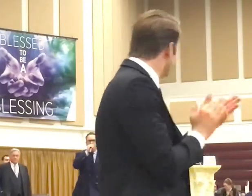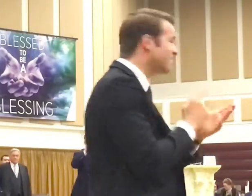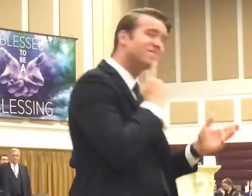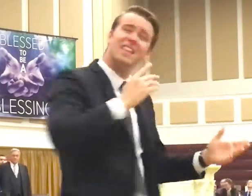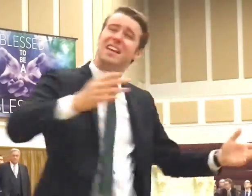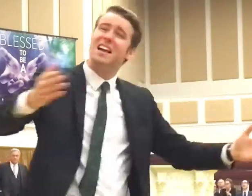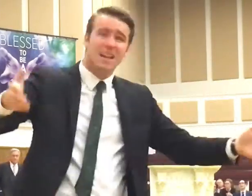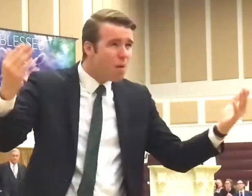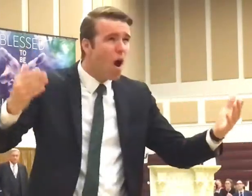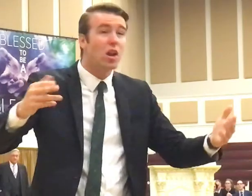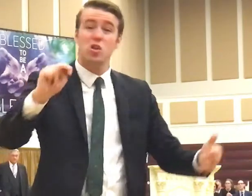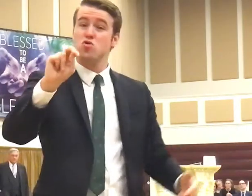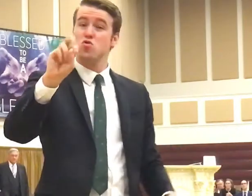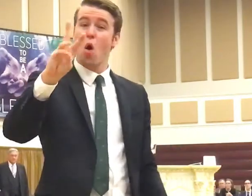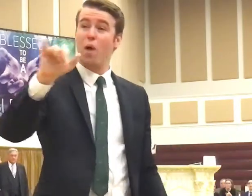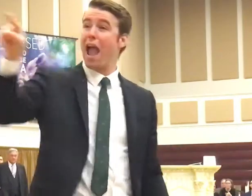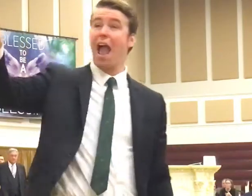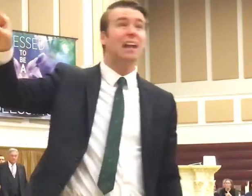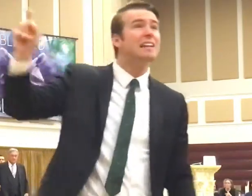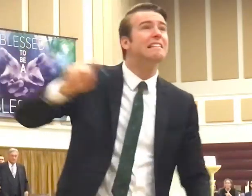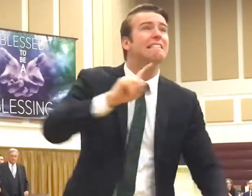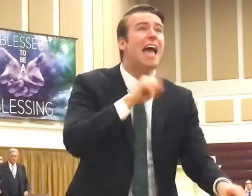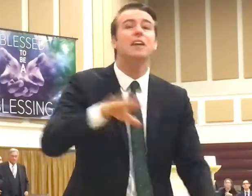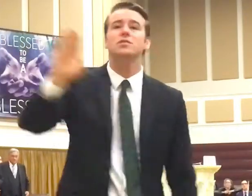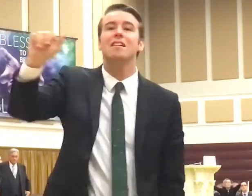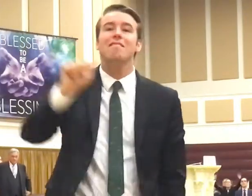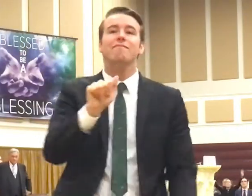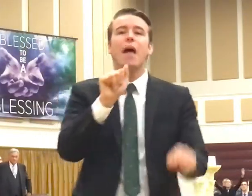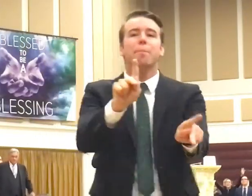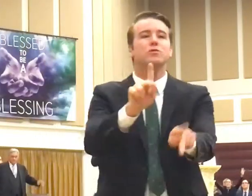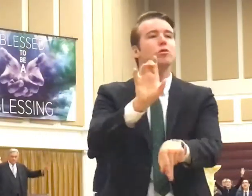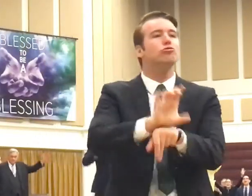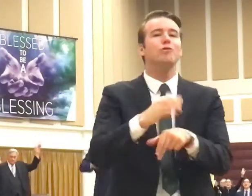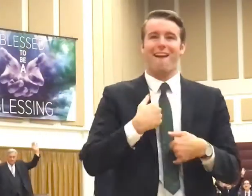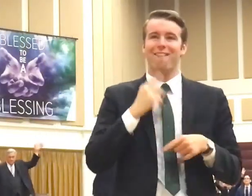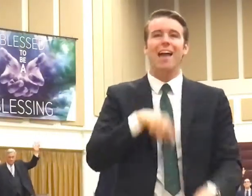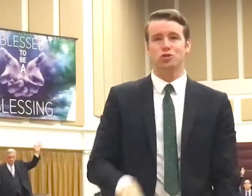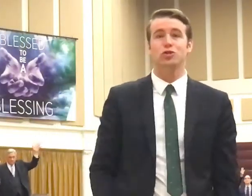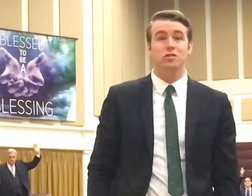Come on, Norway. You're looking for answers. The apostolic church has got it.